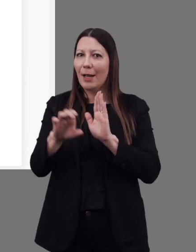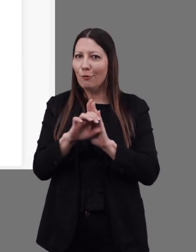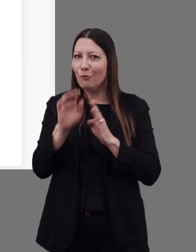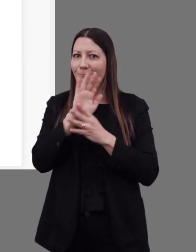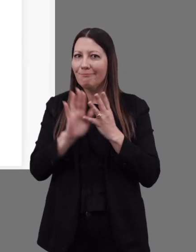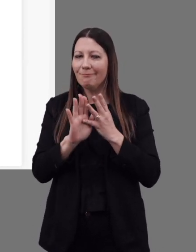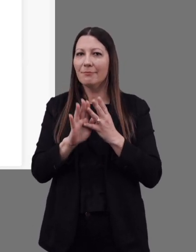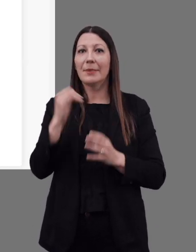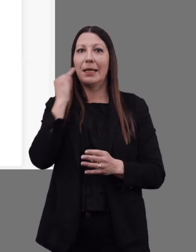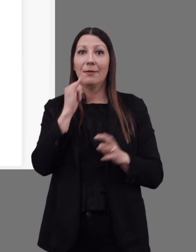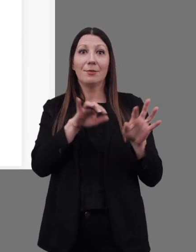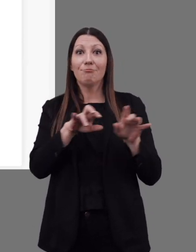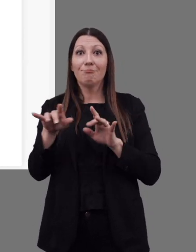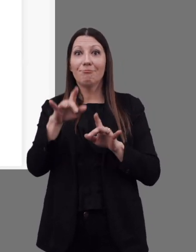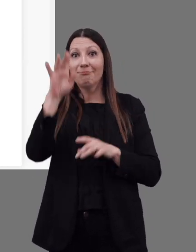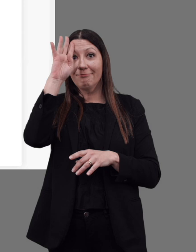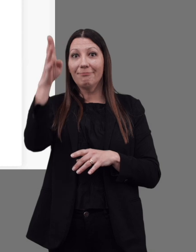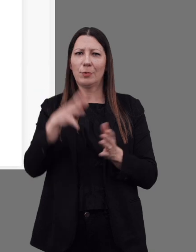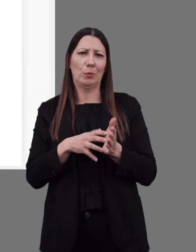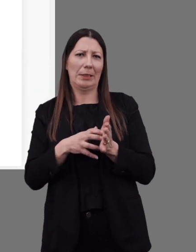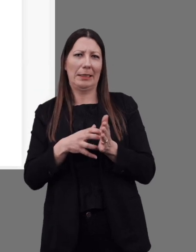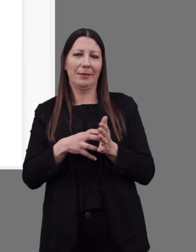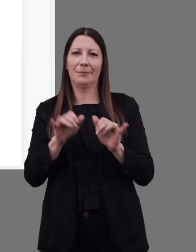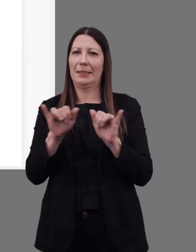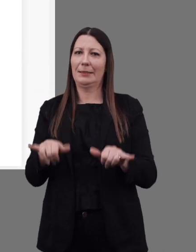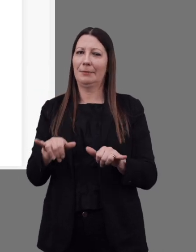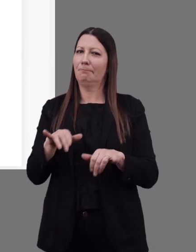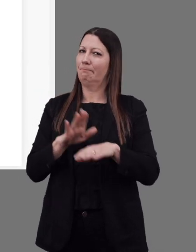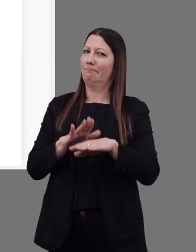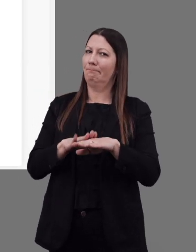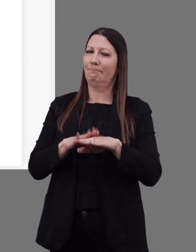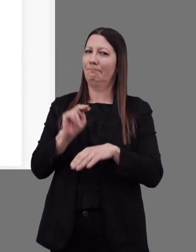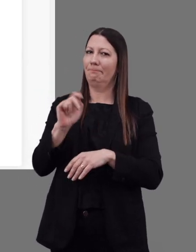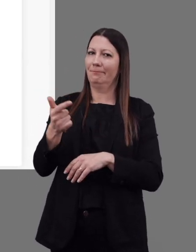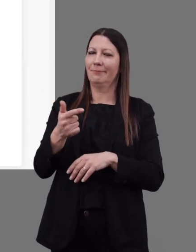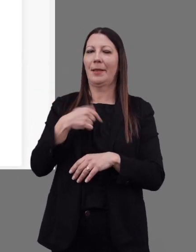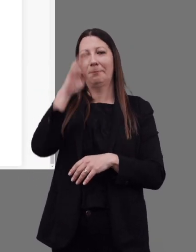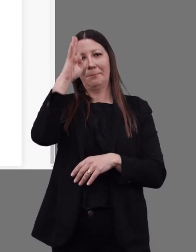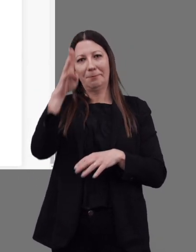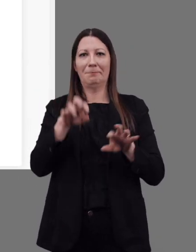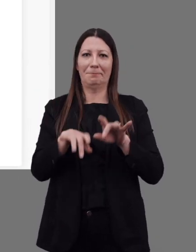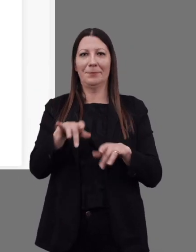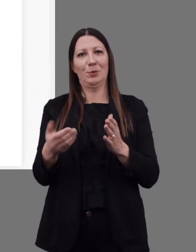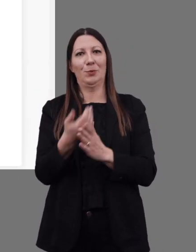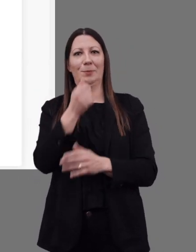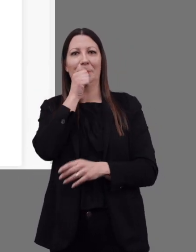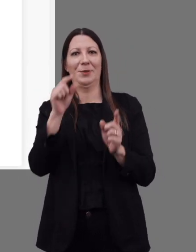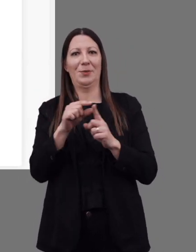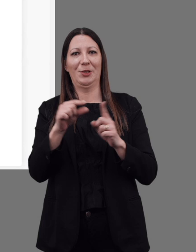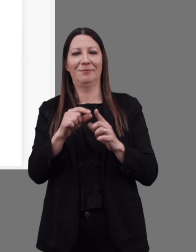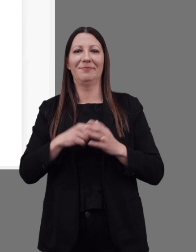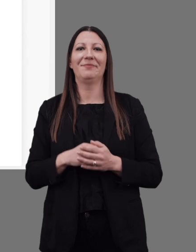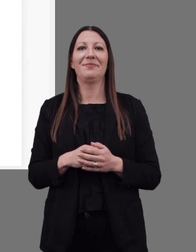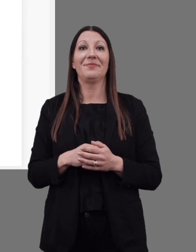a password that is not strong enough, the system will prompt you to create a different password. And then you